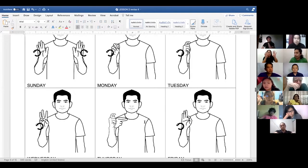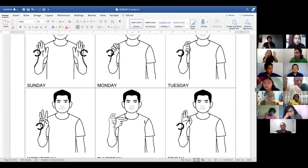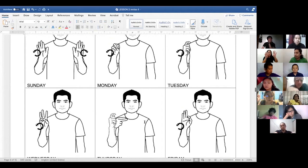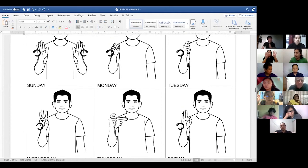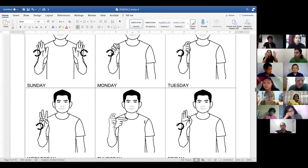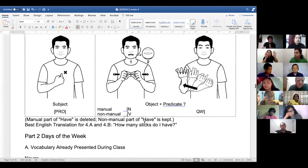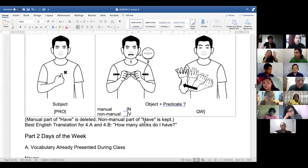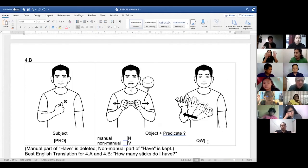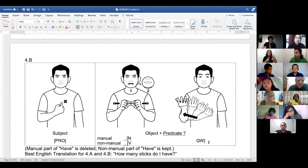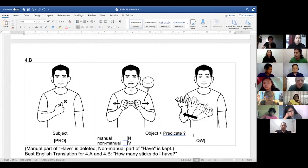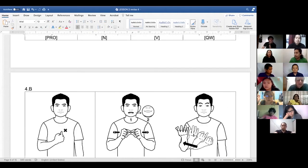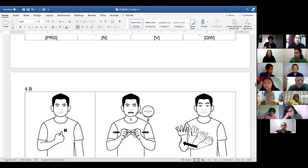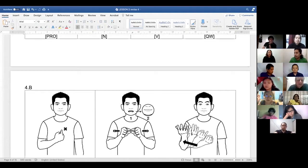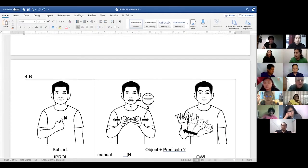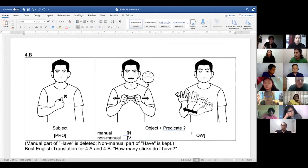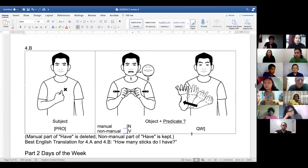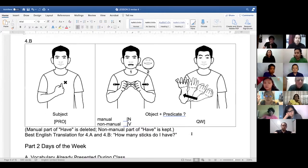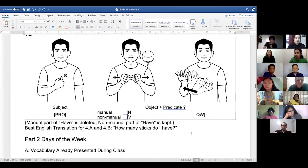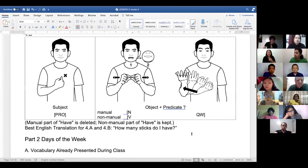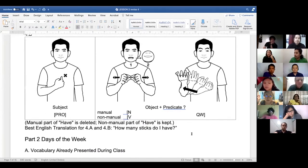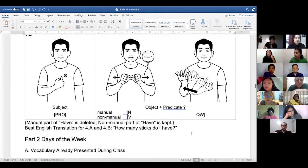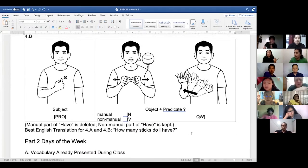Okay, let's see, we have